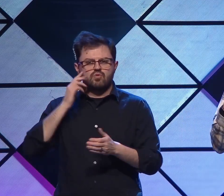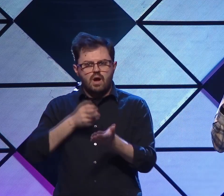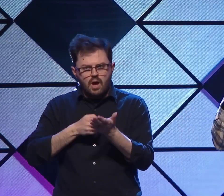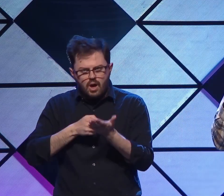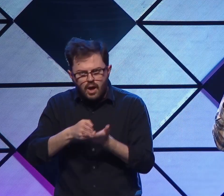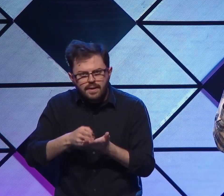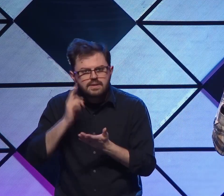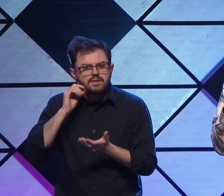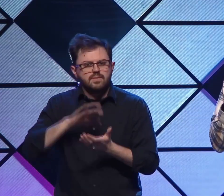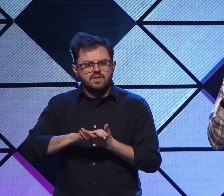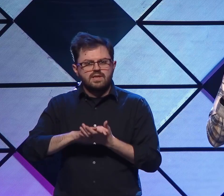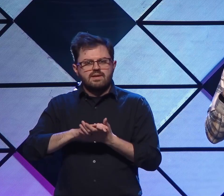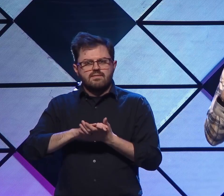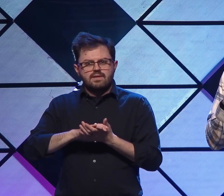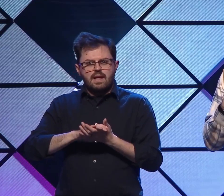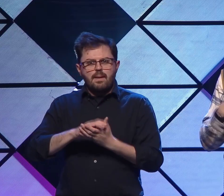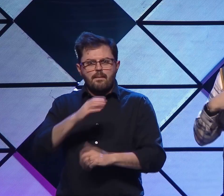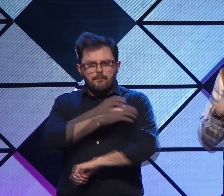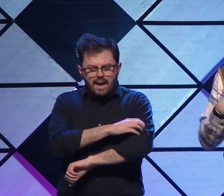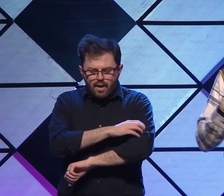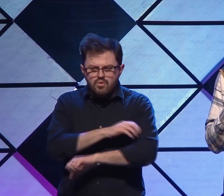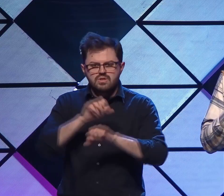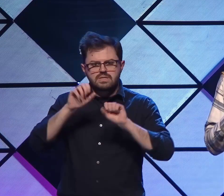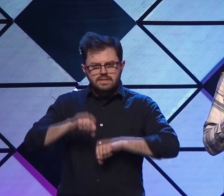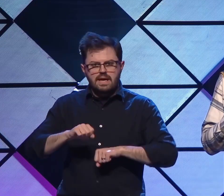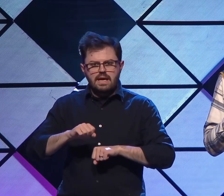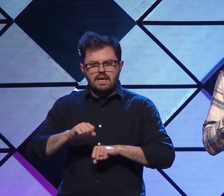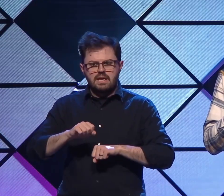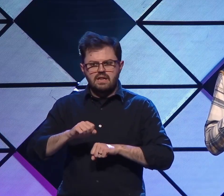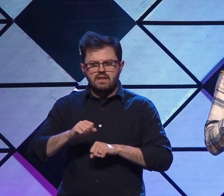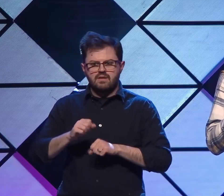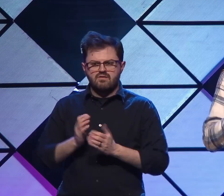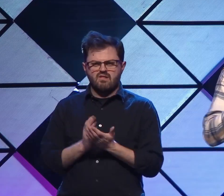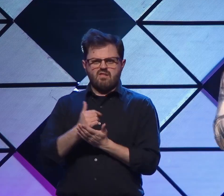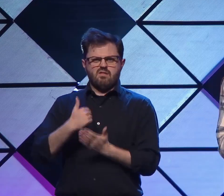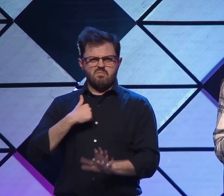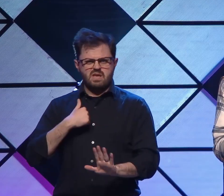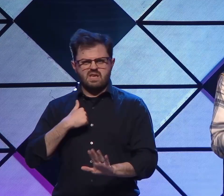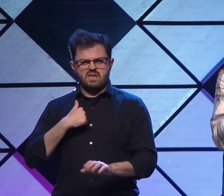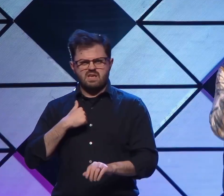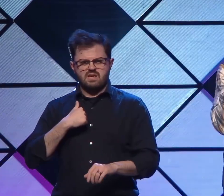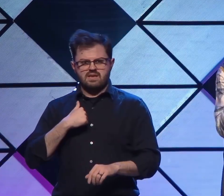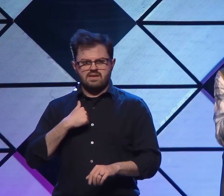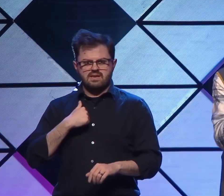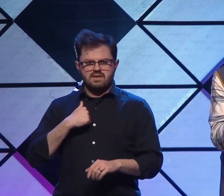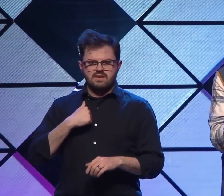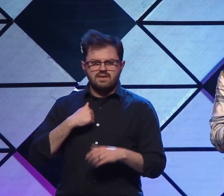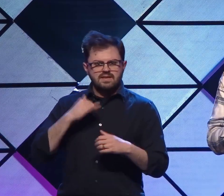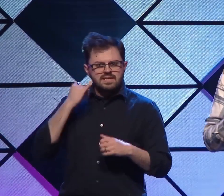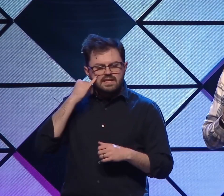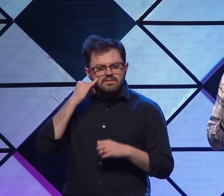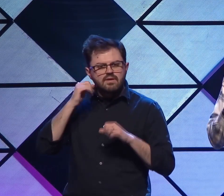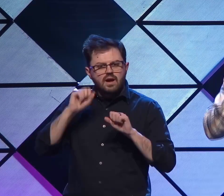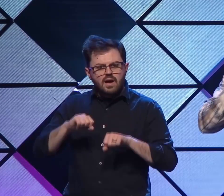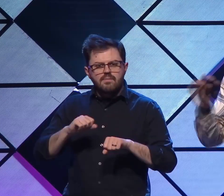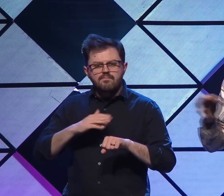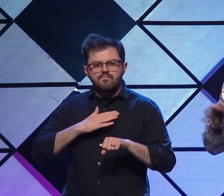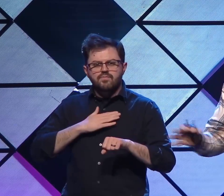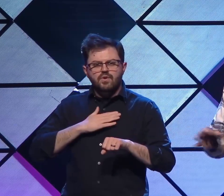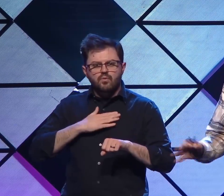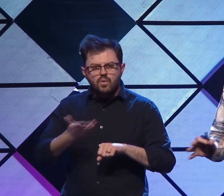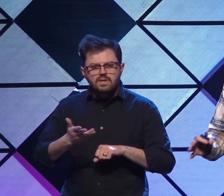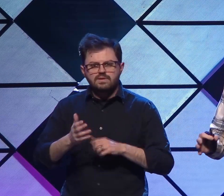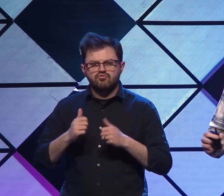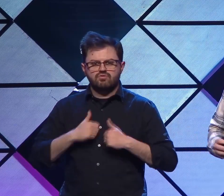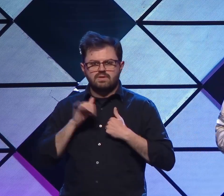me as beautiful and brilliant as I am, as long as I can live with that disposition, then if I don't